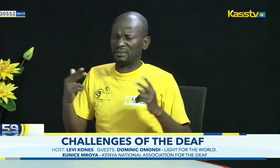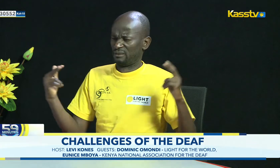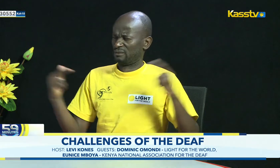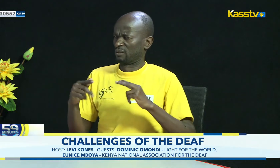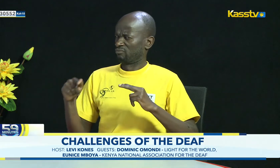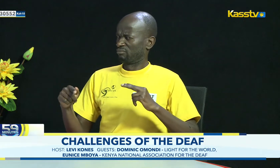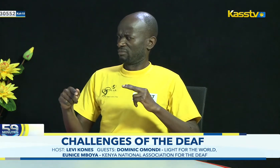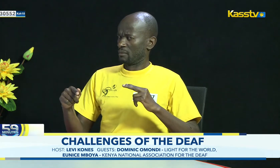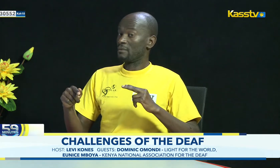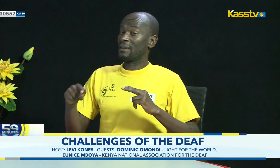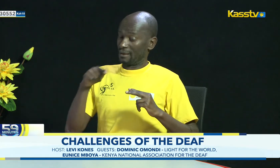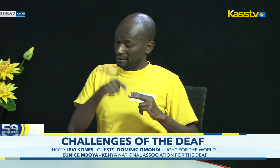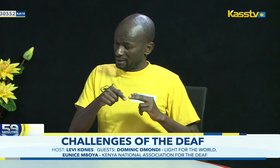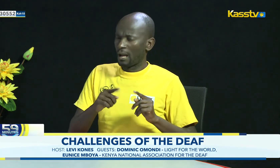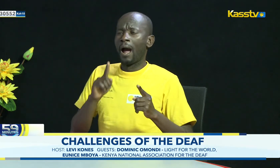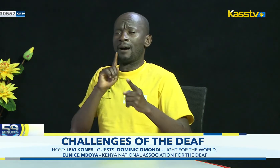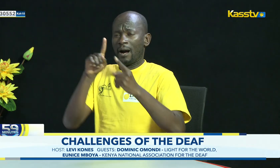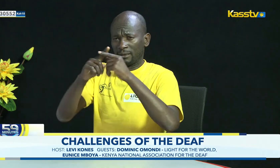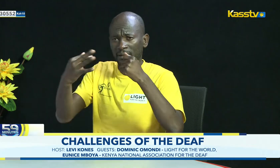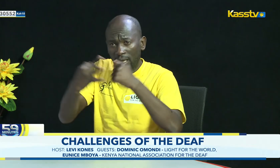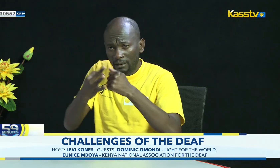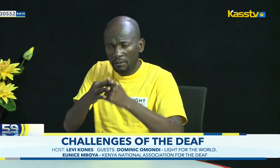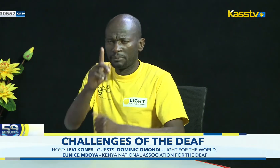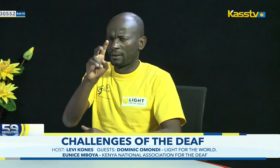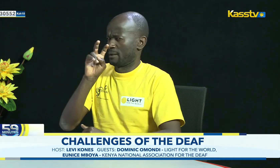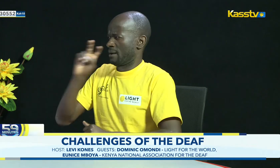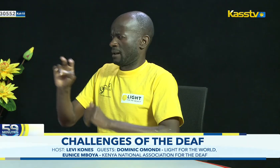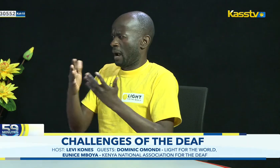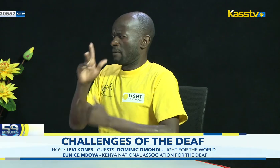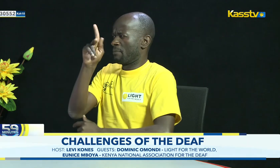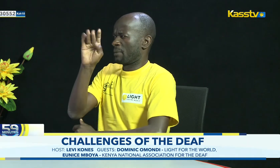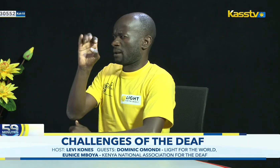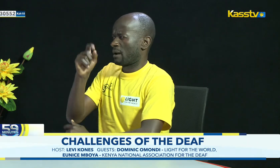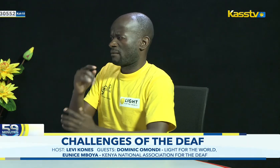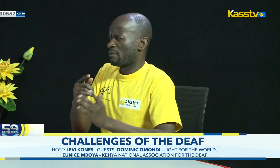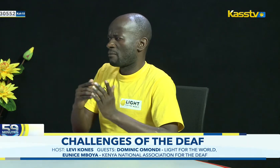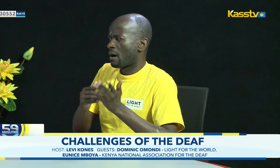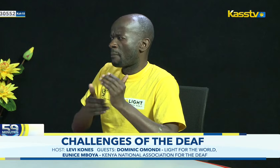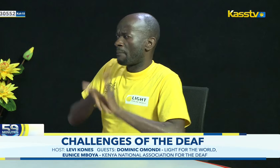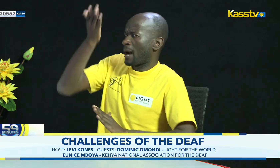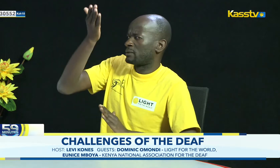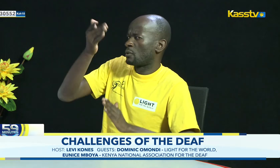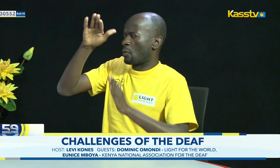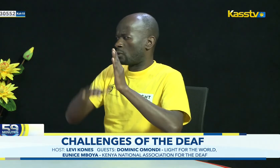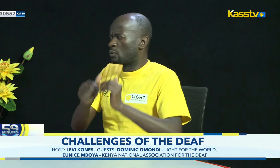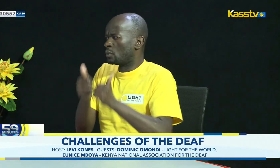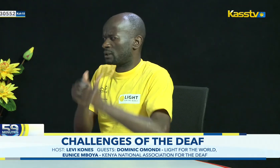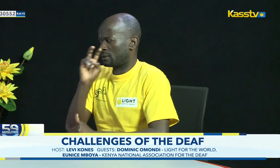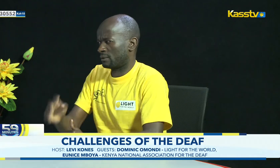oral, and you can't really follow up the instruction. And that is on that particular